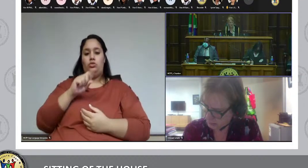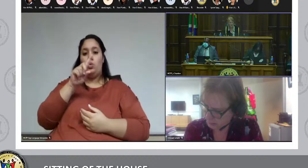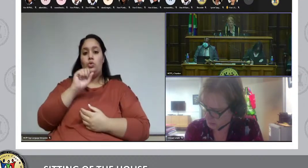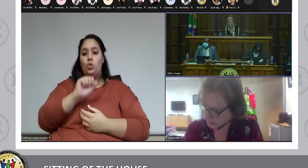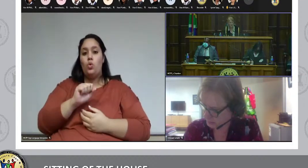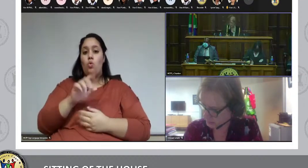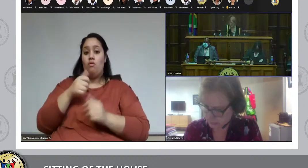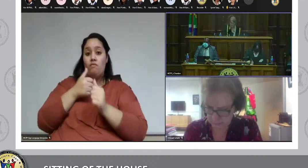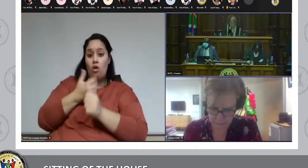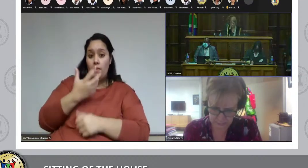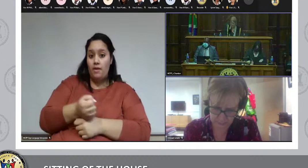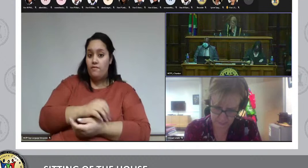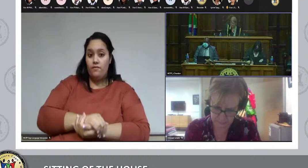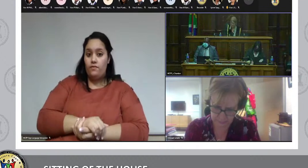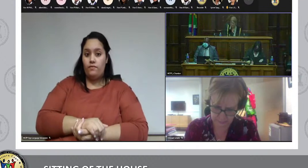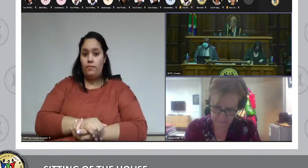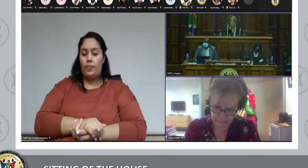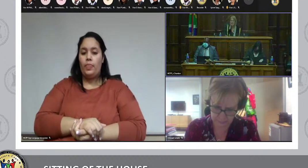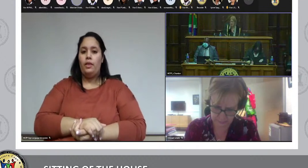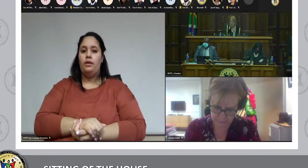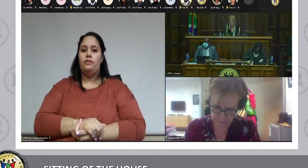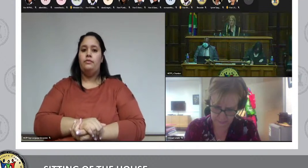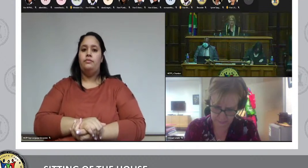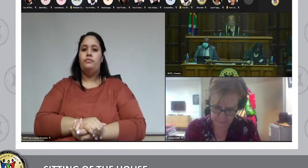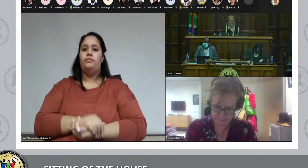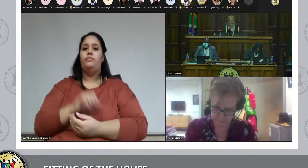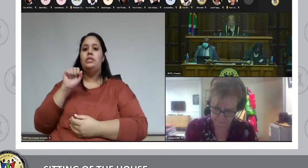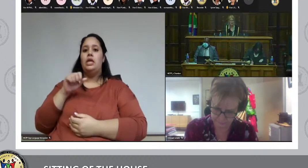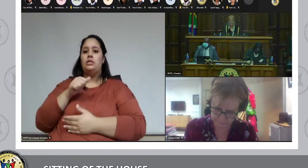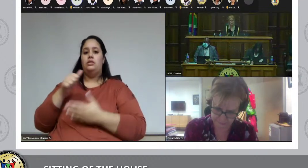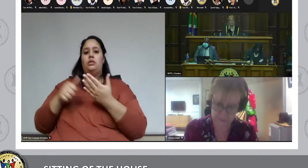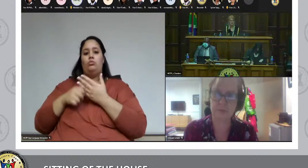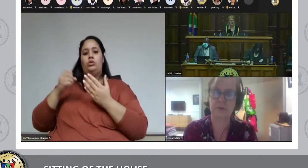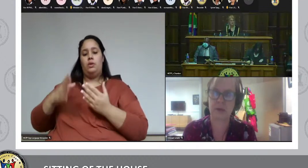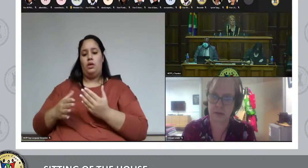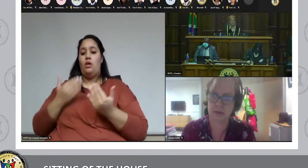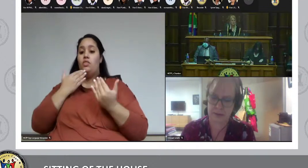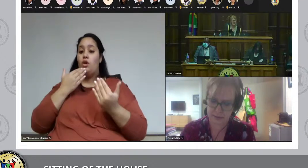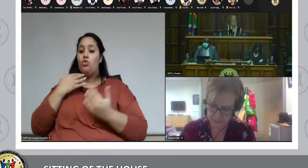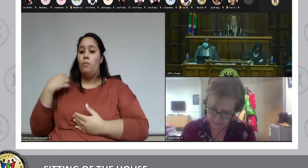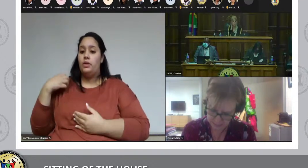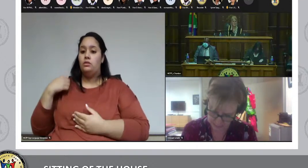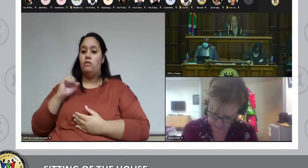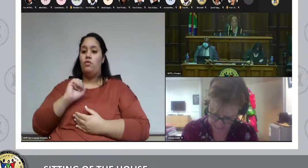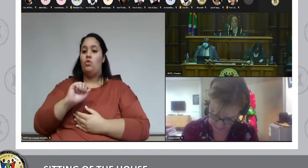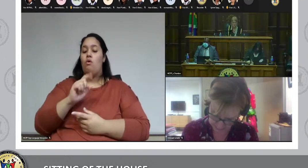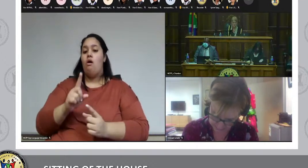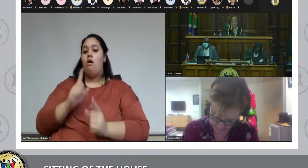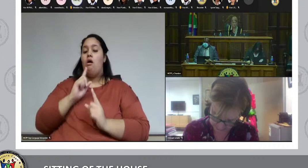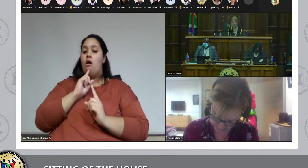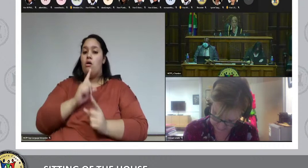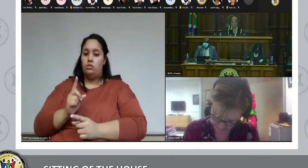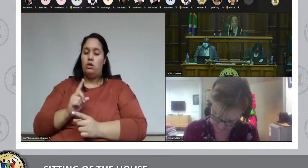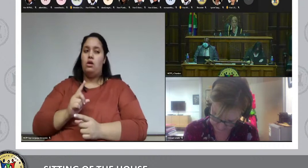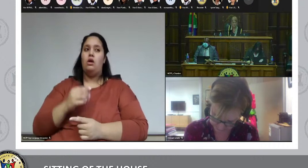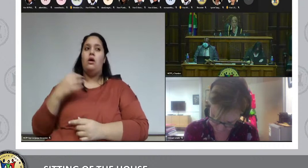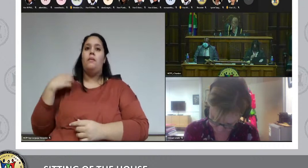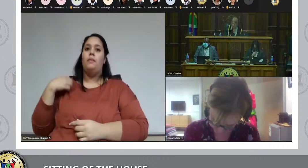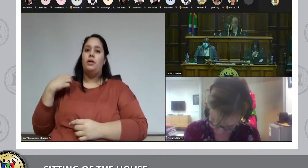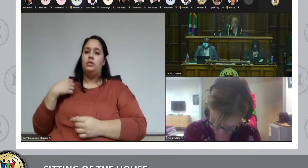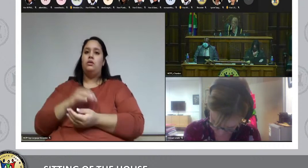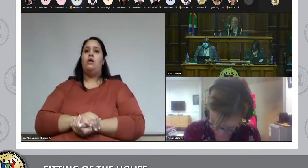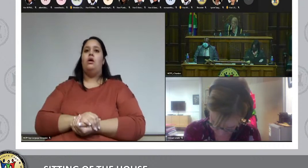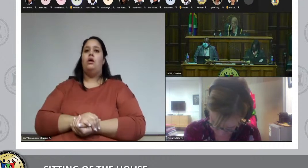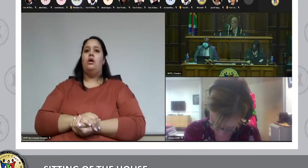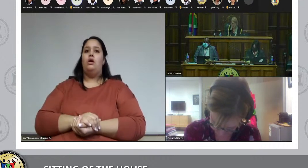any follow-up? Yes, Deputy Speaker. Thank you, Minister, for that answer. Minister, I just want